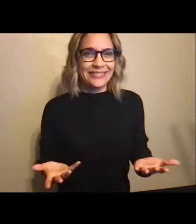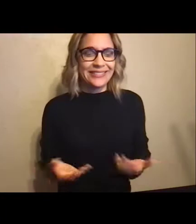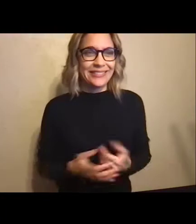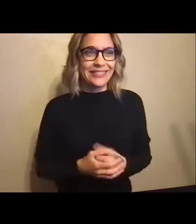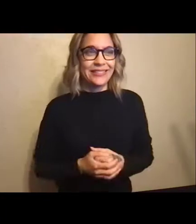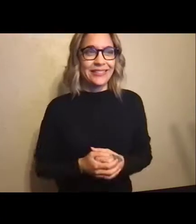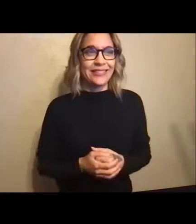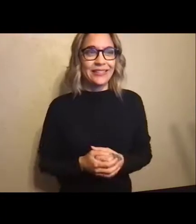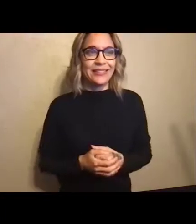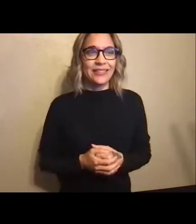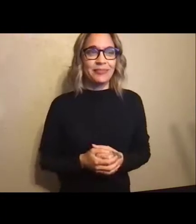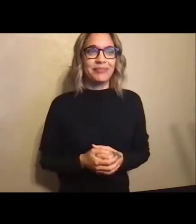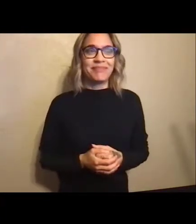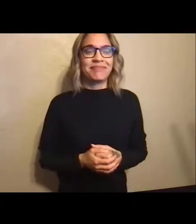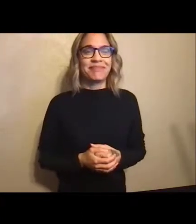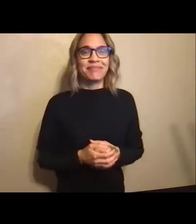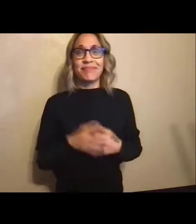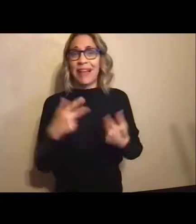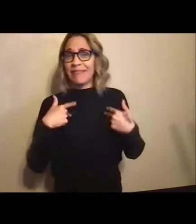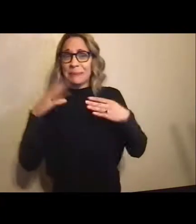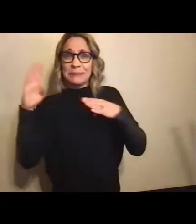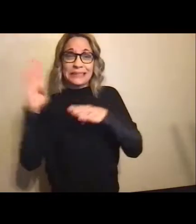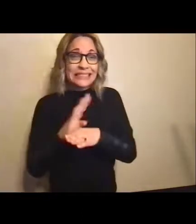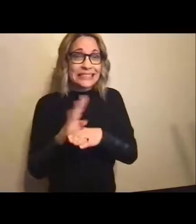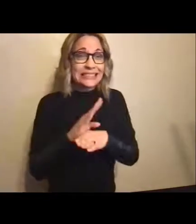is, Rosemary, how do you do it?